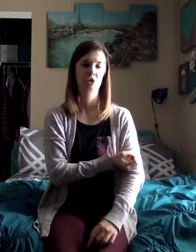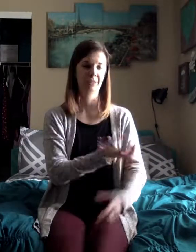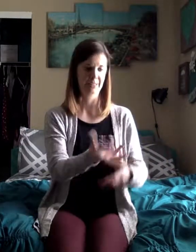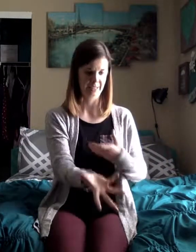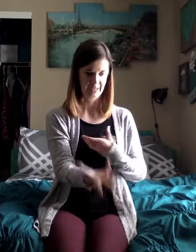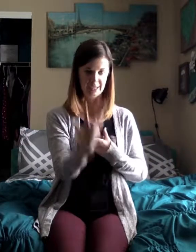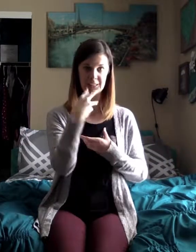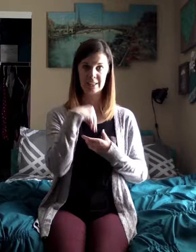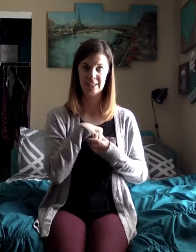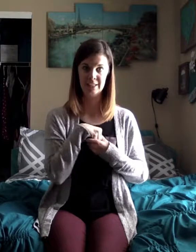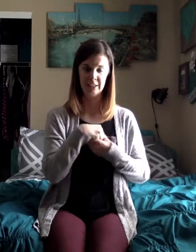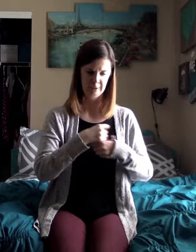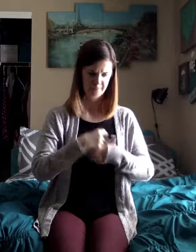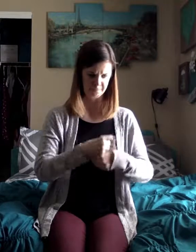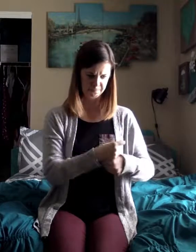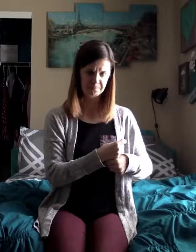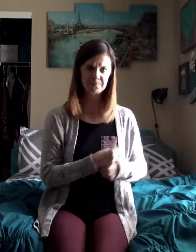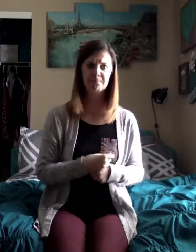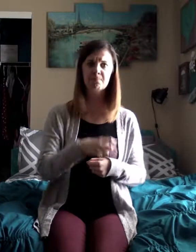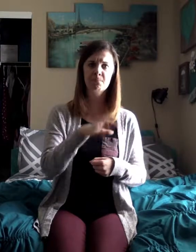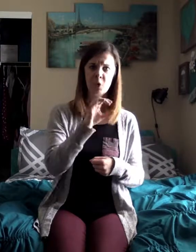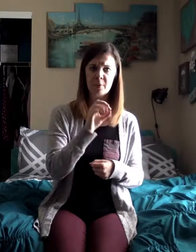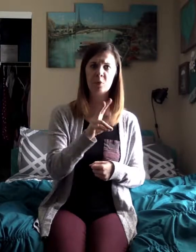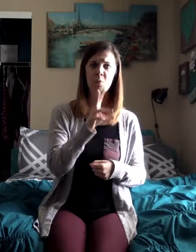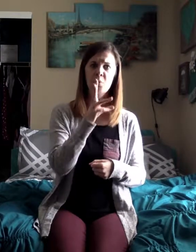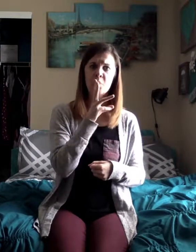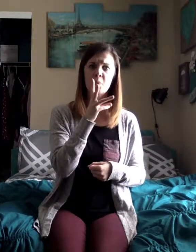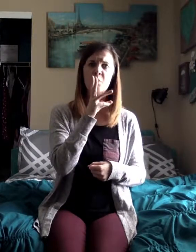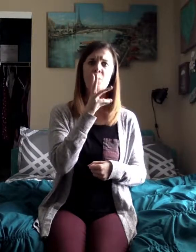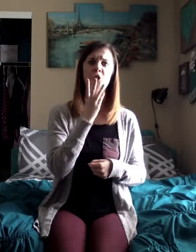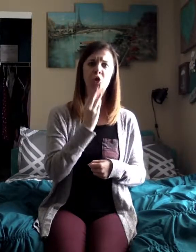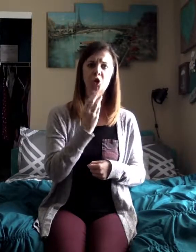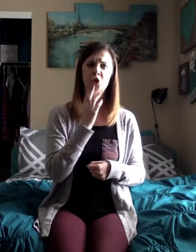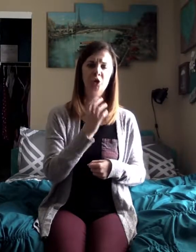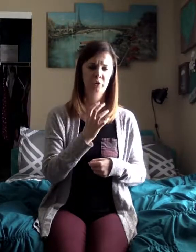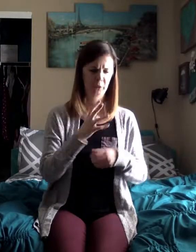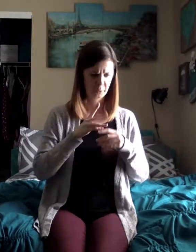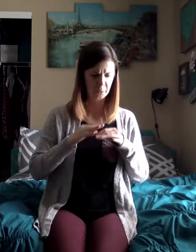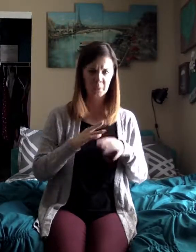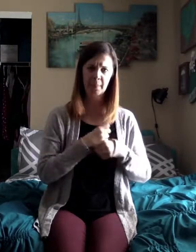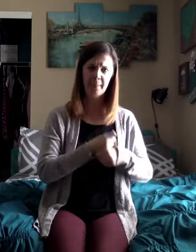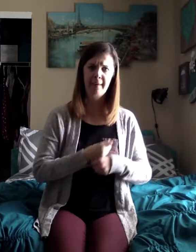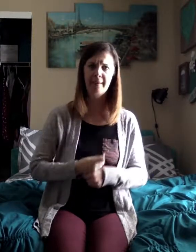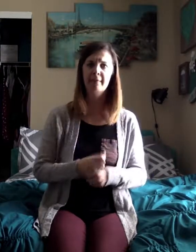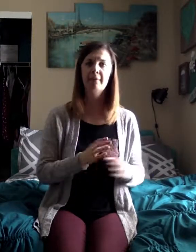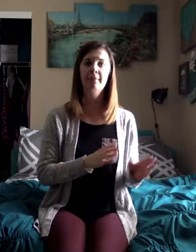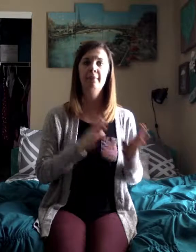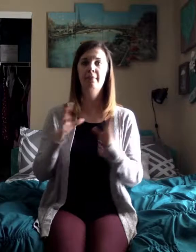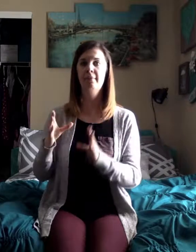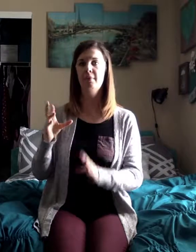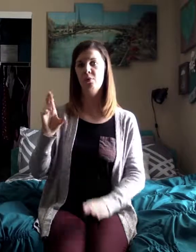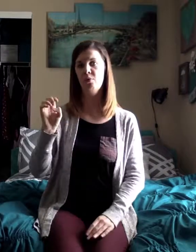converts carbon dioxide and water into sugar and oxygen. In respiration, that sugar